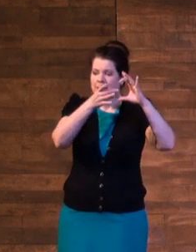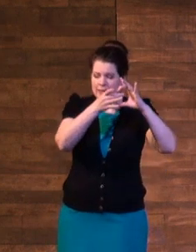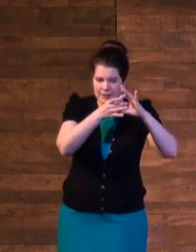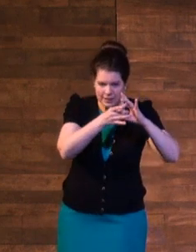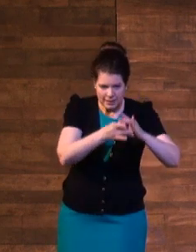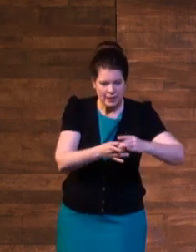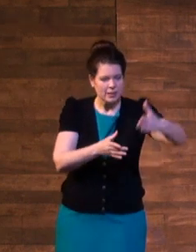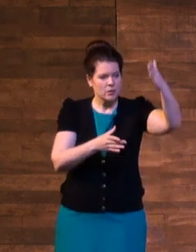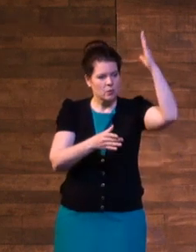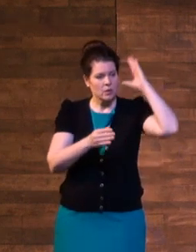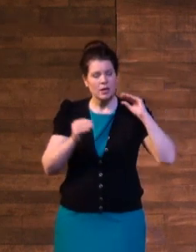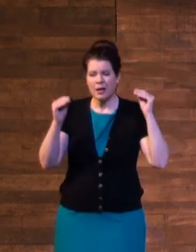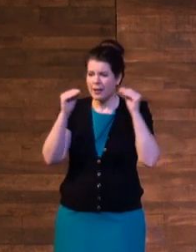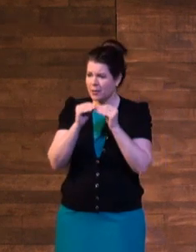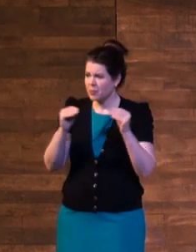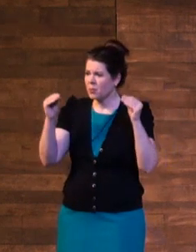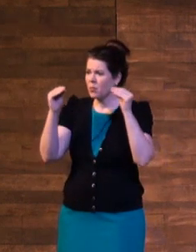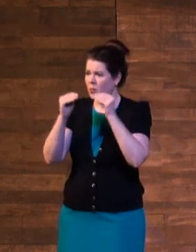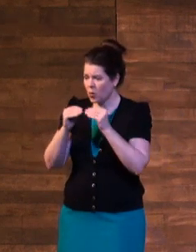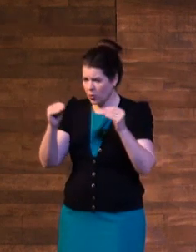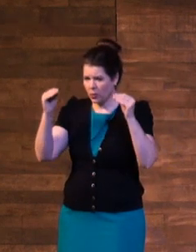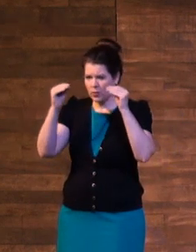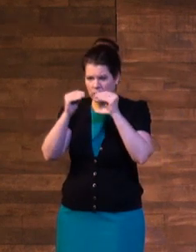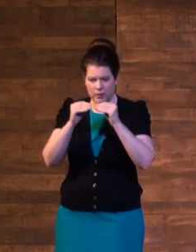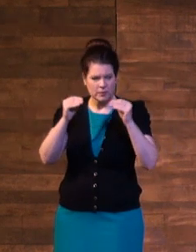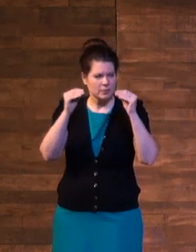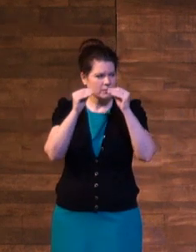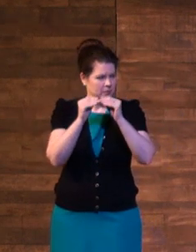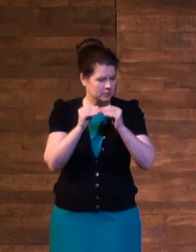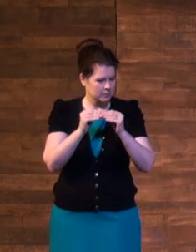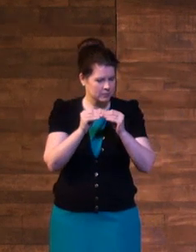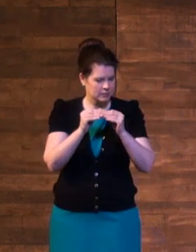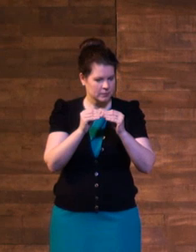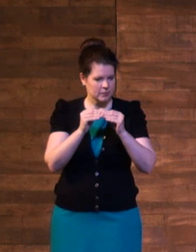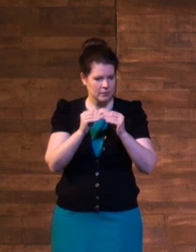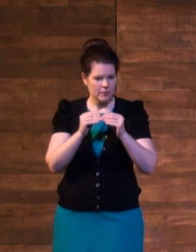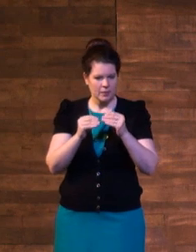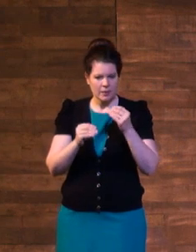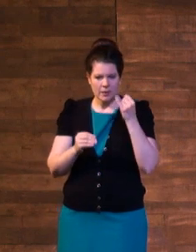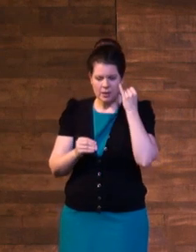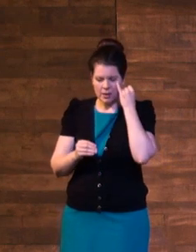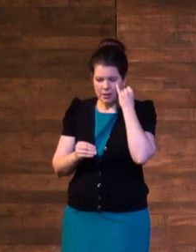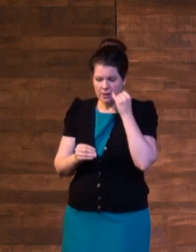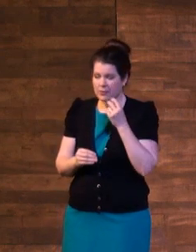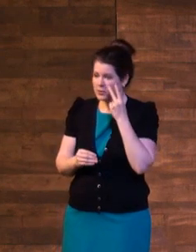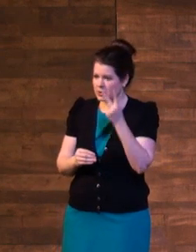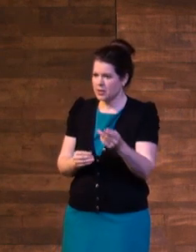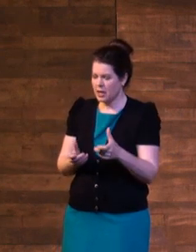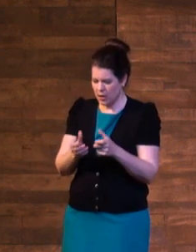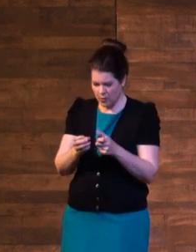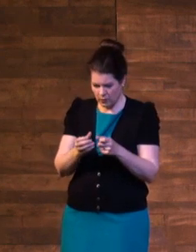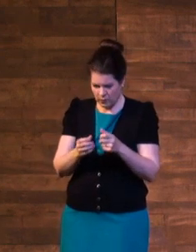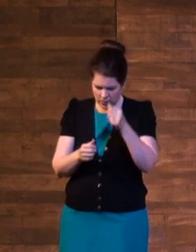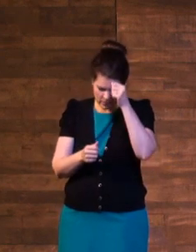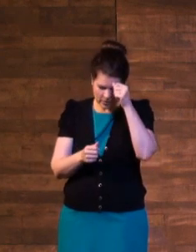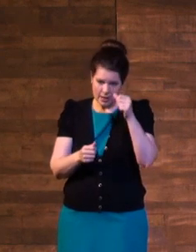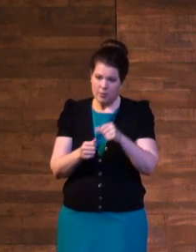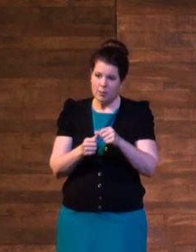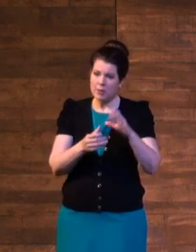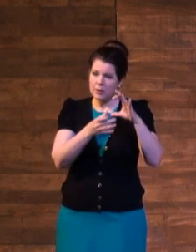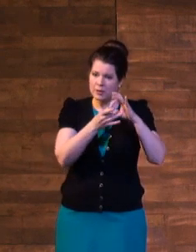Quantity, just straight up quantity. And if the next time you see your cell phone, that crosses your mind, that's the lesson